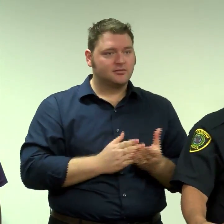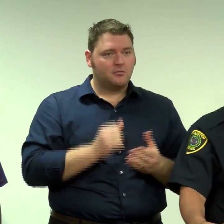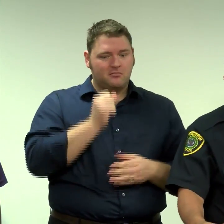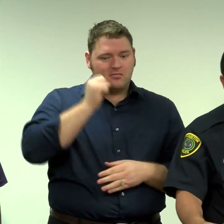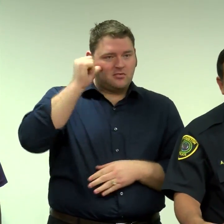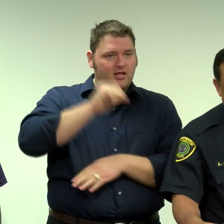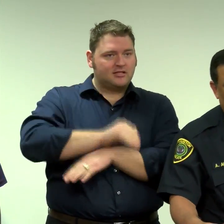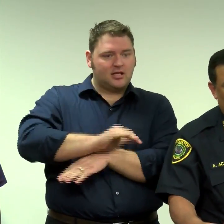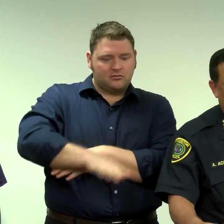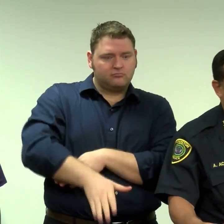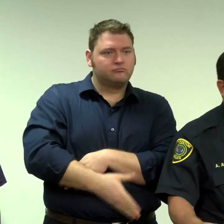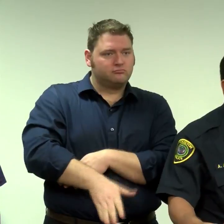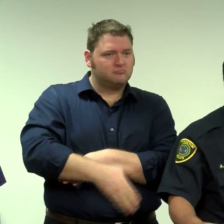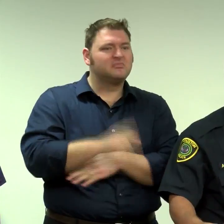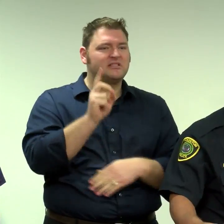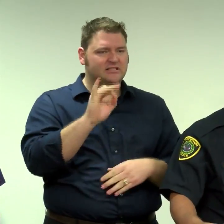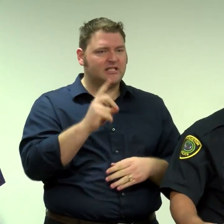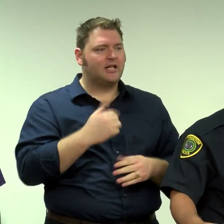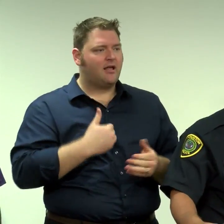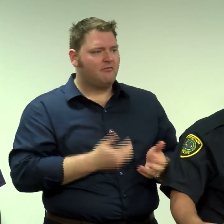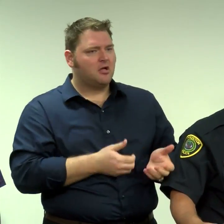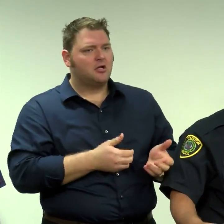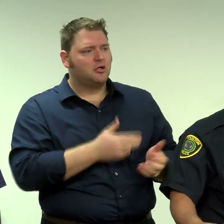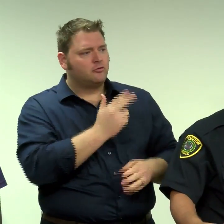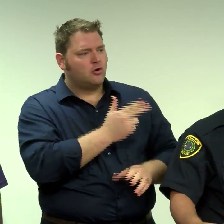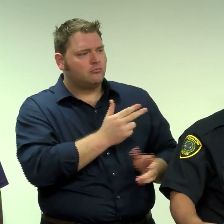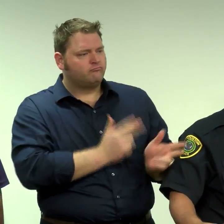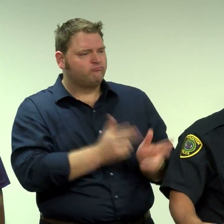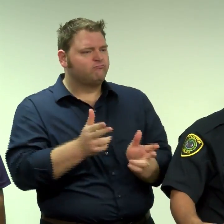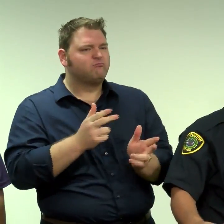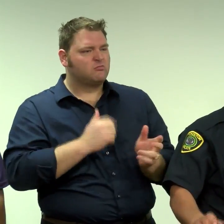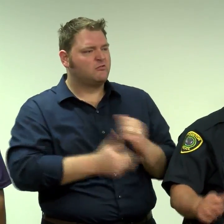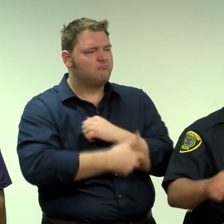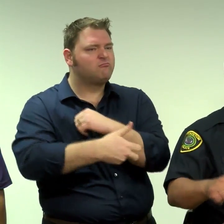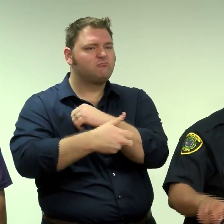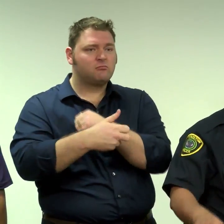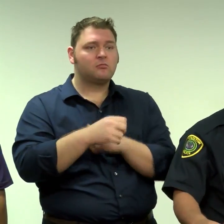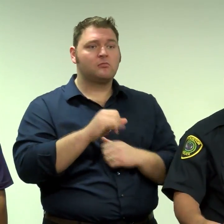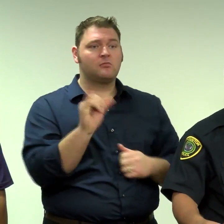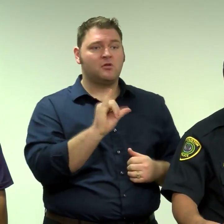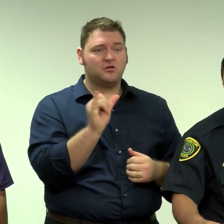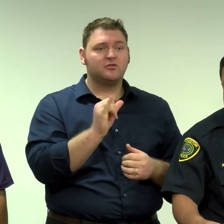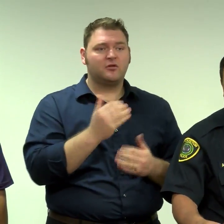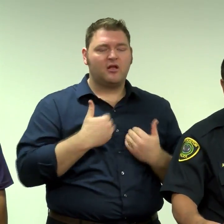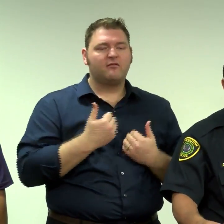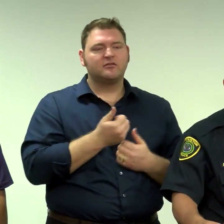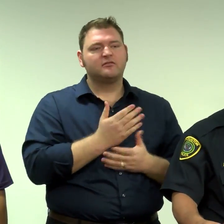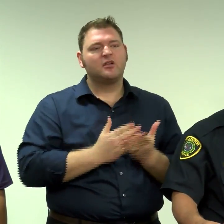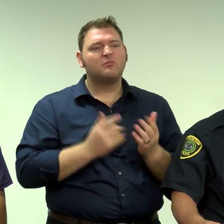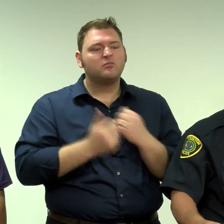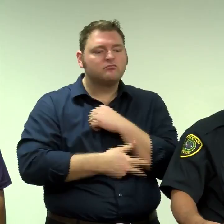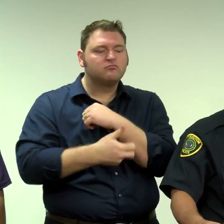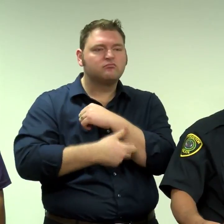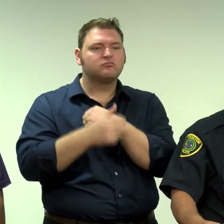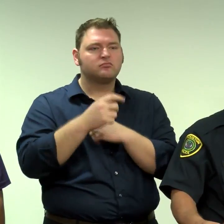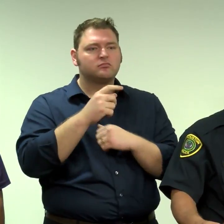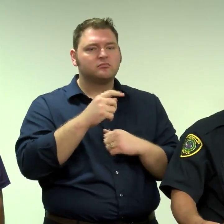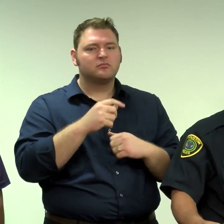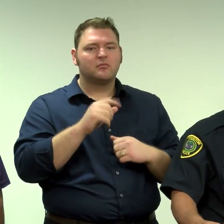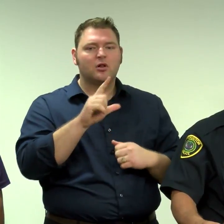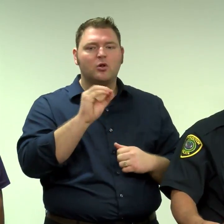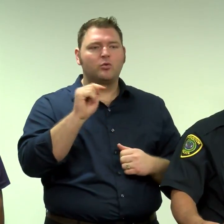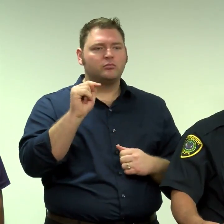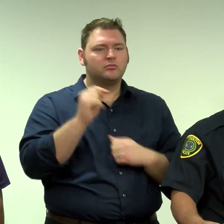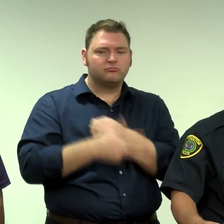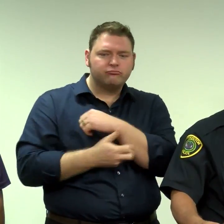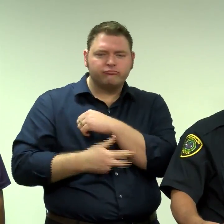got more looters, a handful of looters at a GameStop last night. And Chief Satterwhite, who's the chief that's been here, helped catch 3